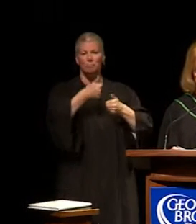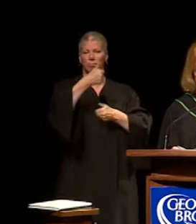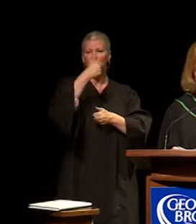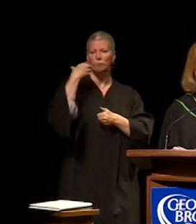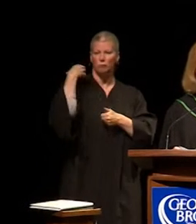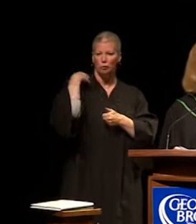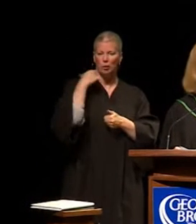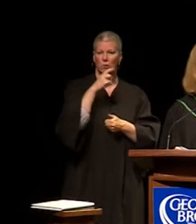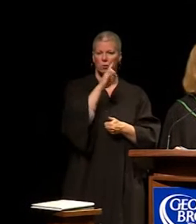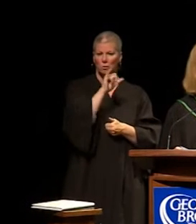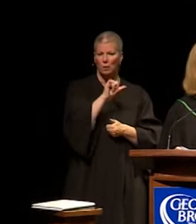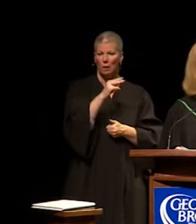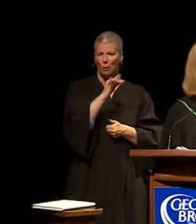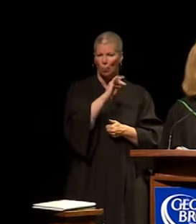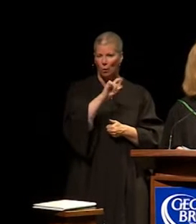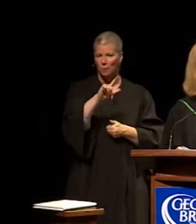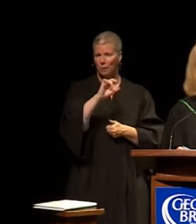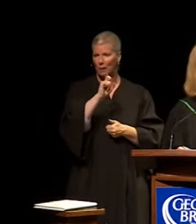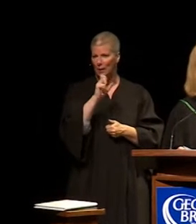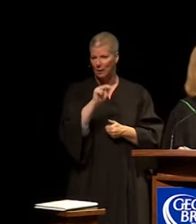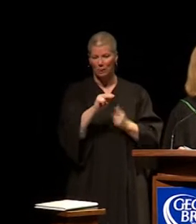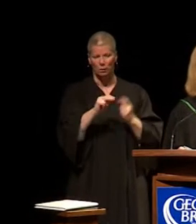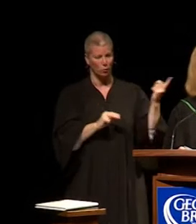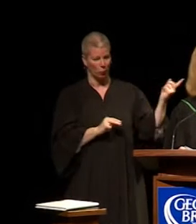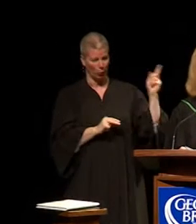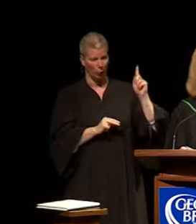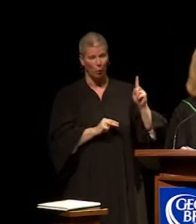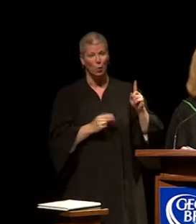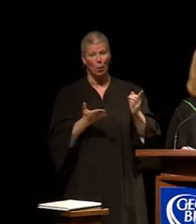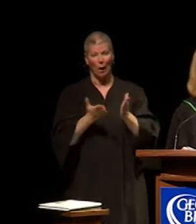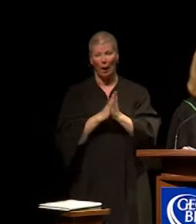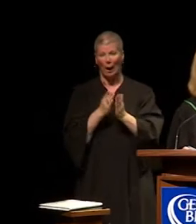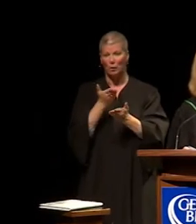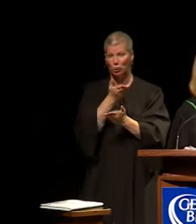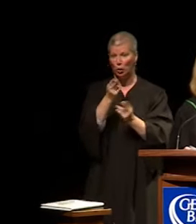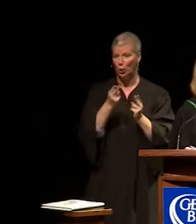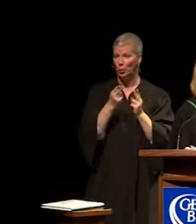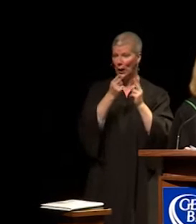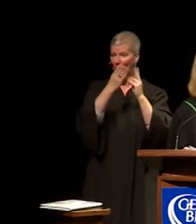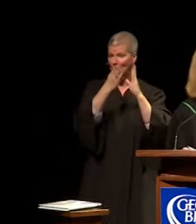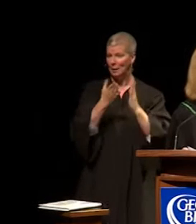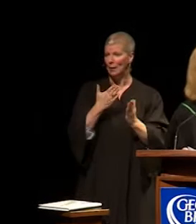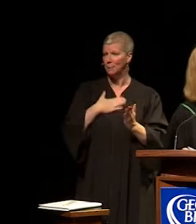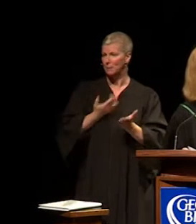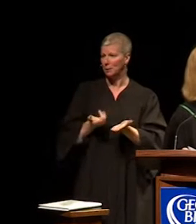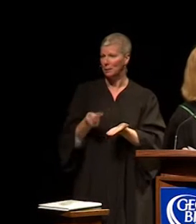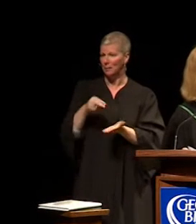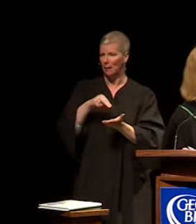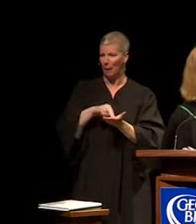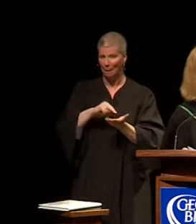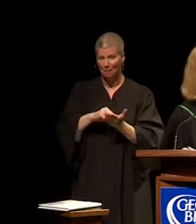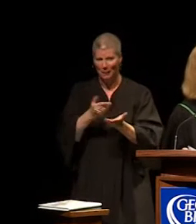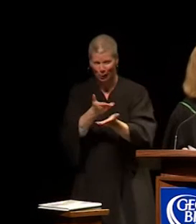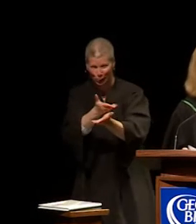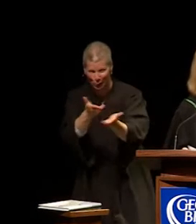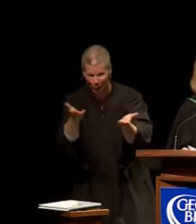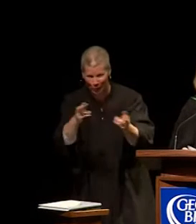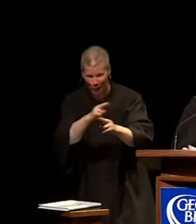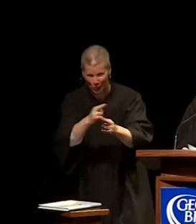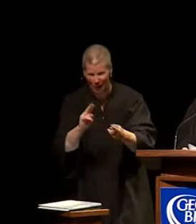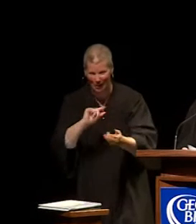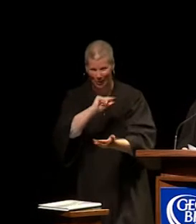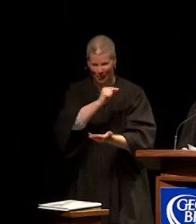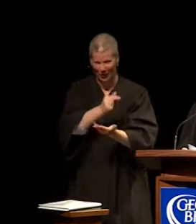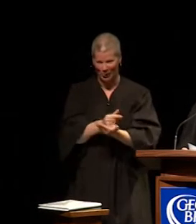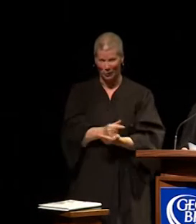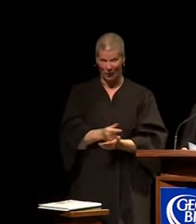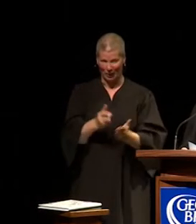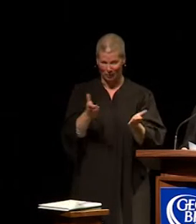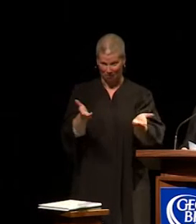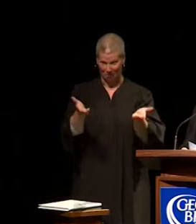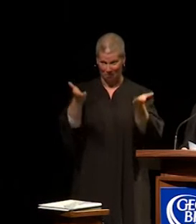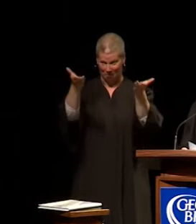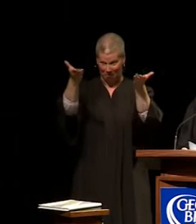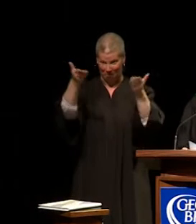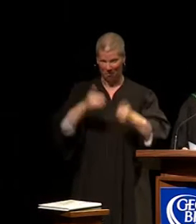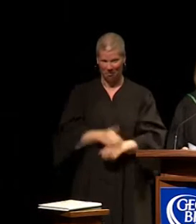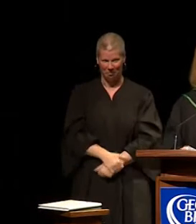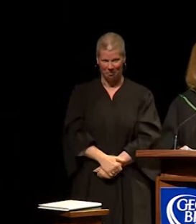Eaton to come forward. Would the candidates please stand? And that's all of you about to graduate.